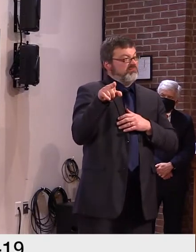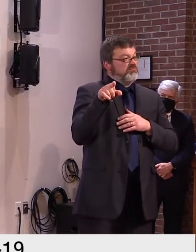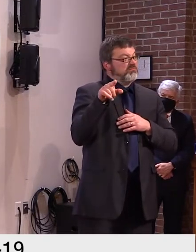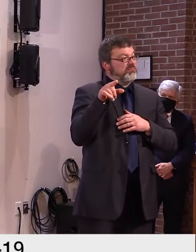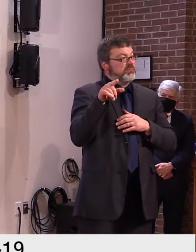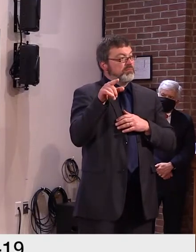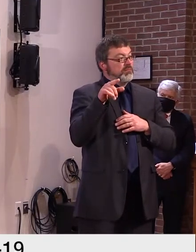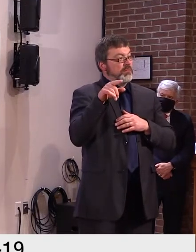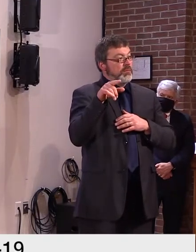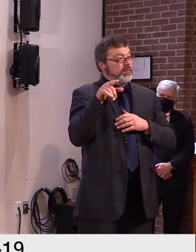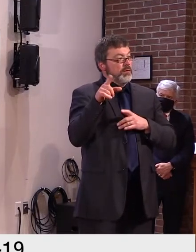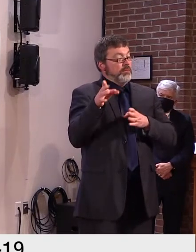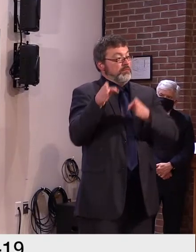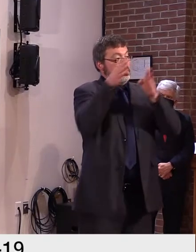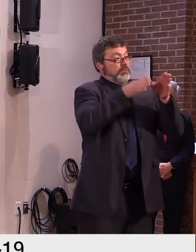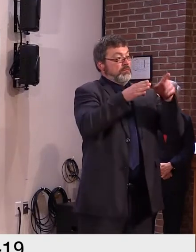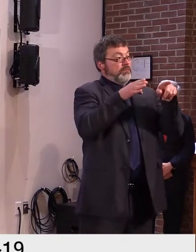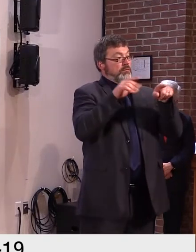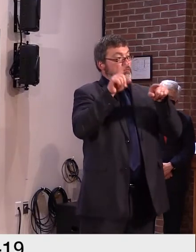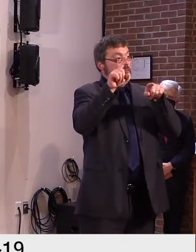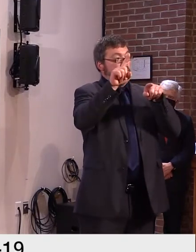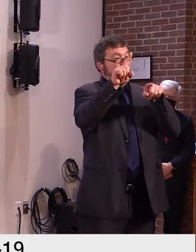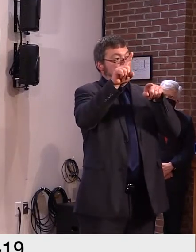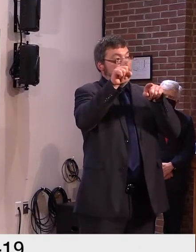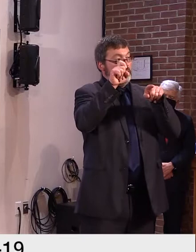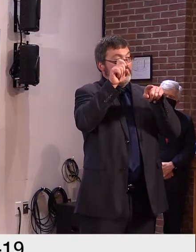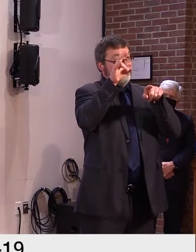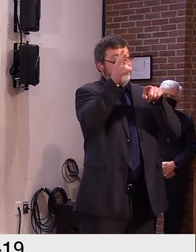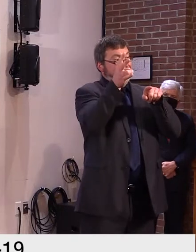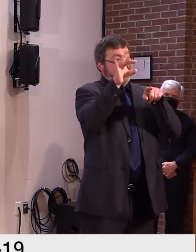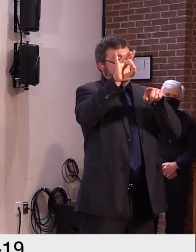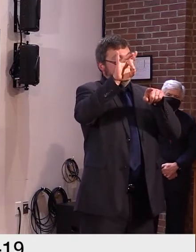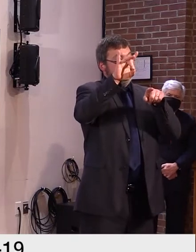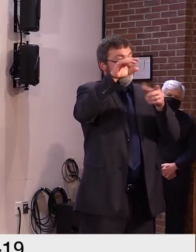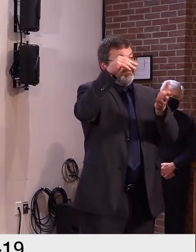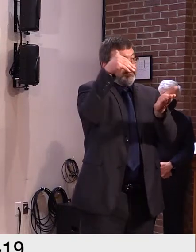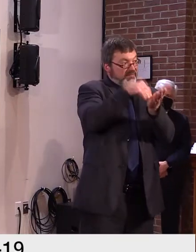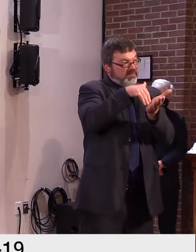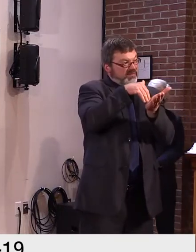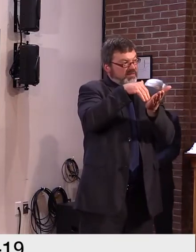178,000 cases in colleges across the country.